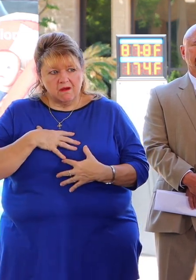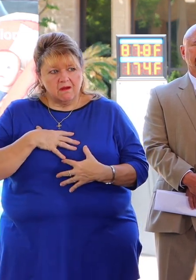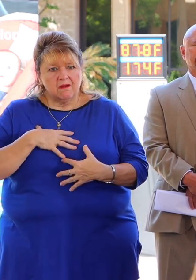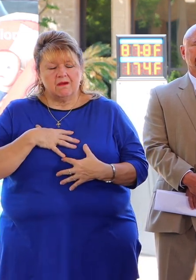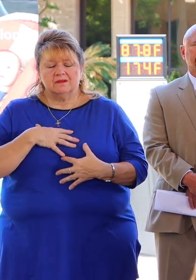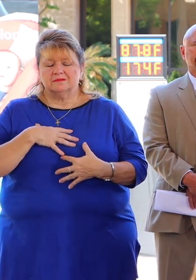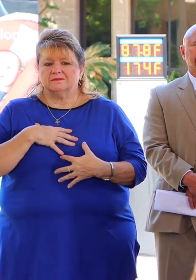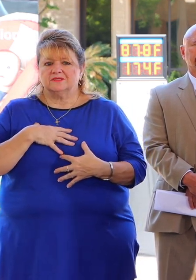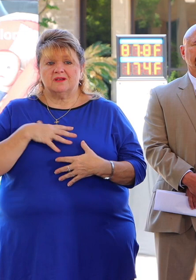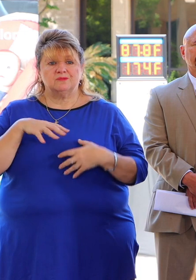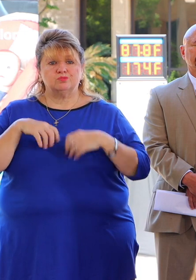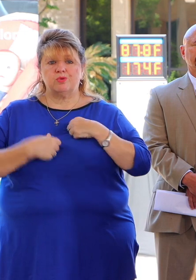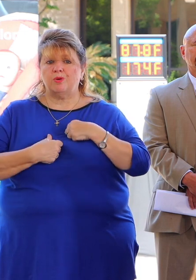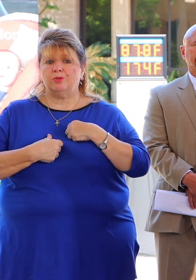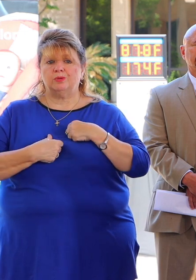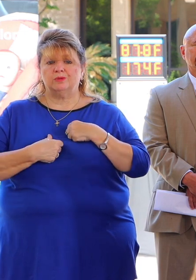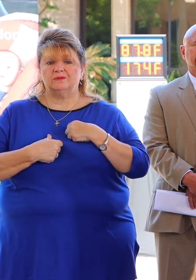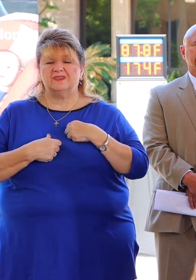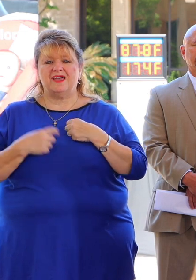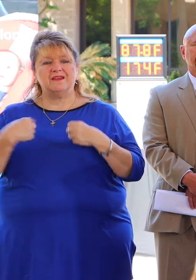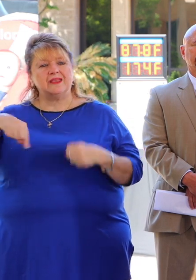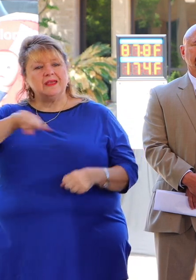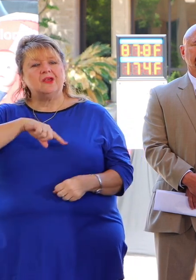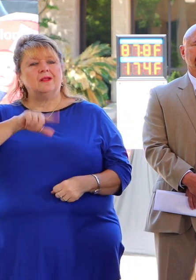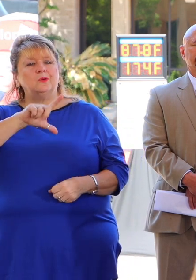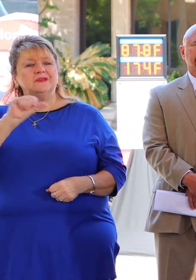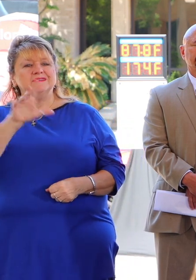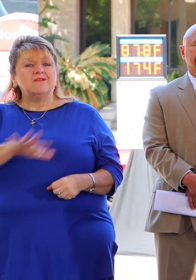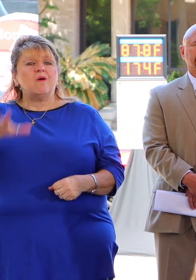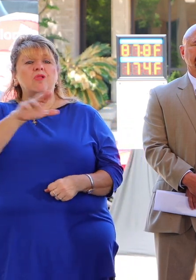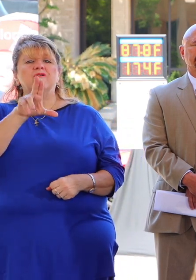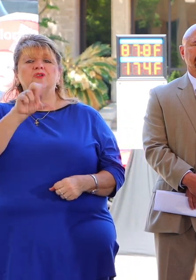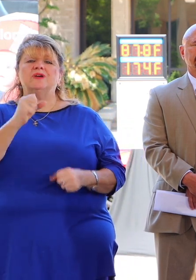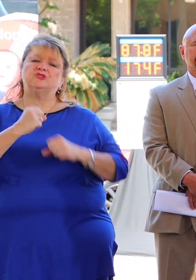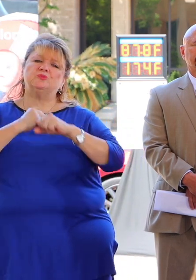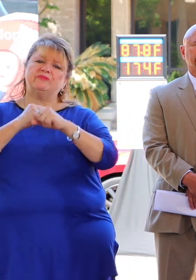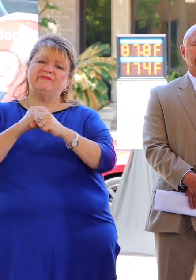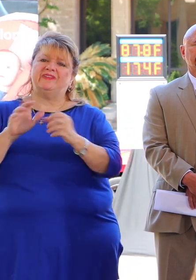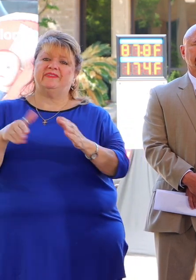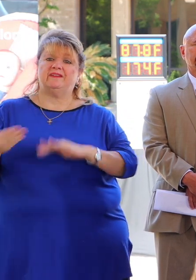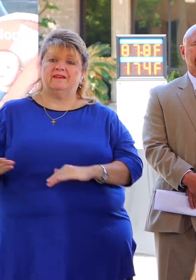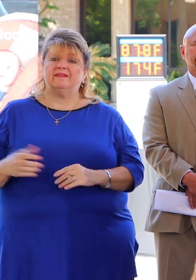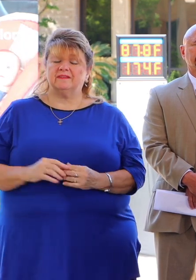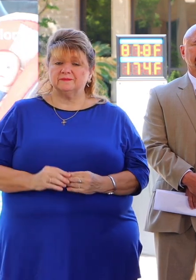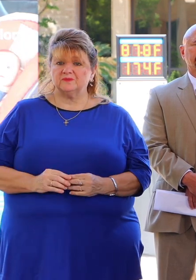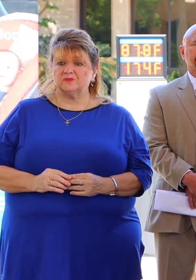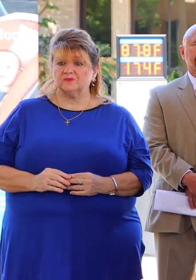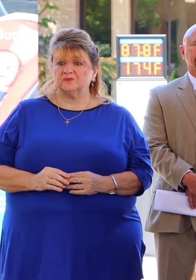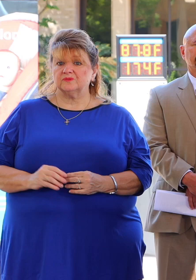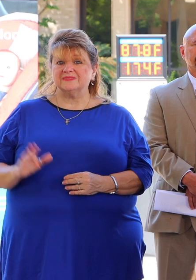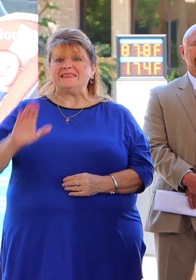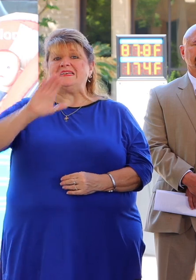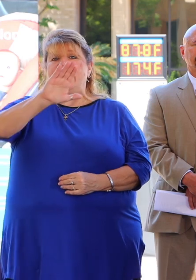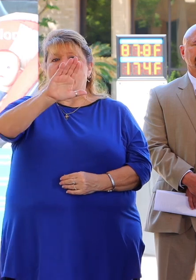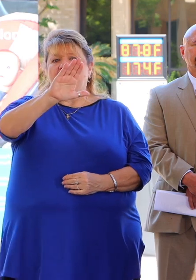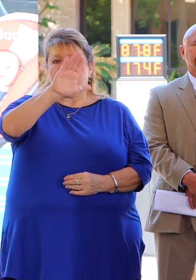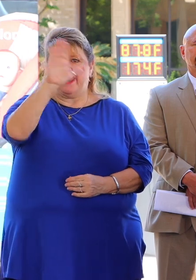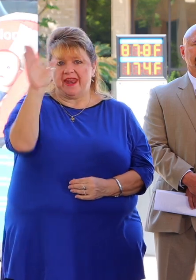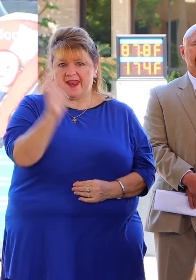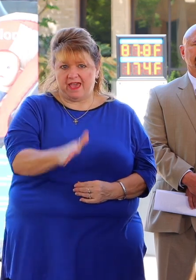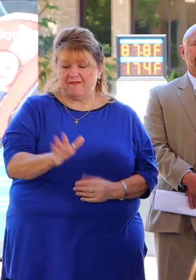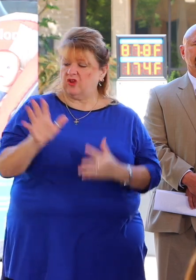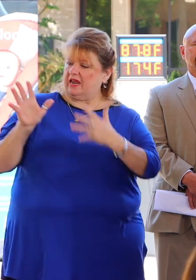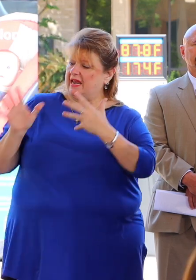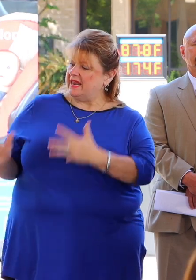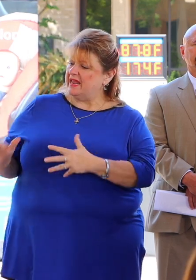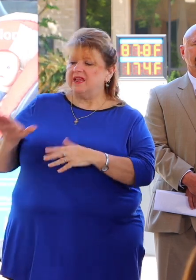all across the state of Louisiana and frankly around the United States to prevent these deaths. So never leave your child in a car, even if you